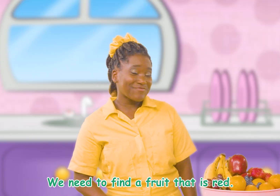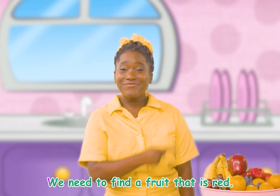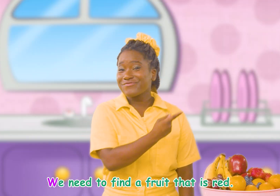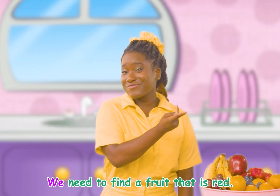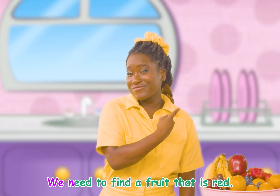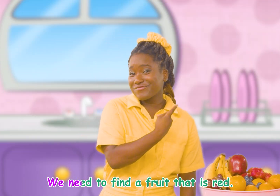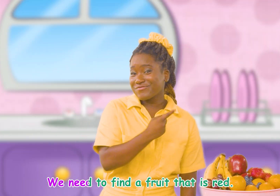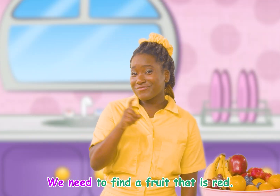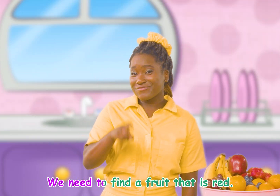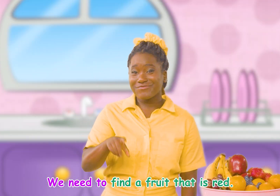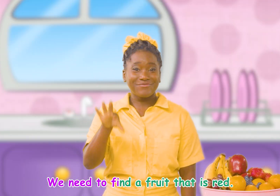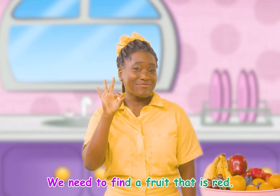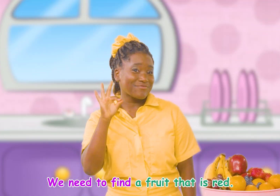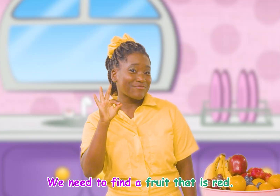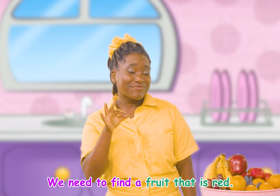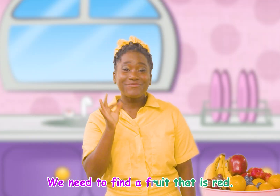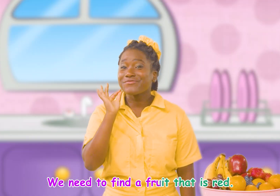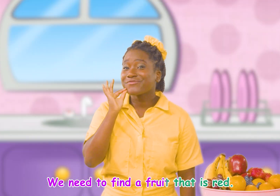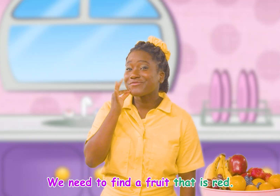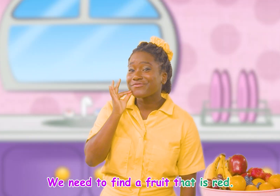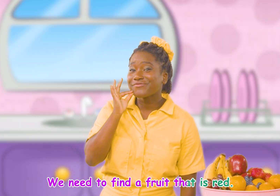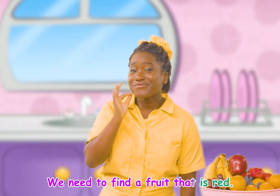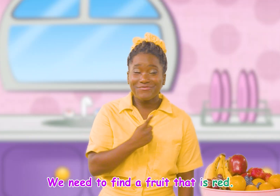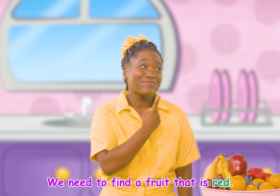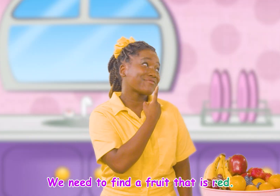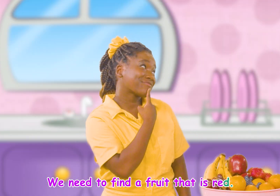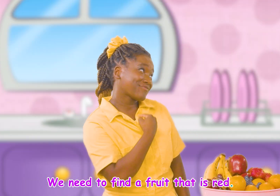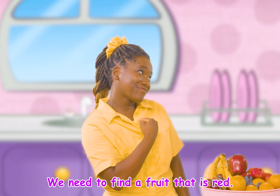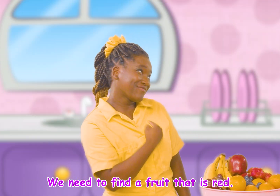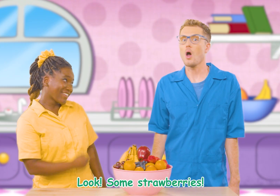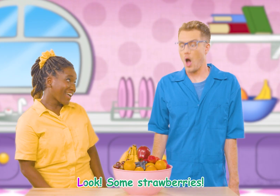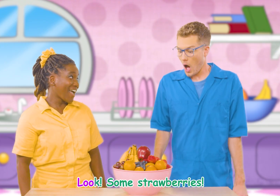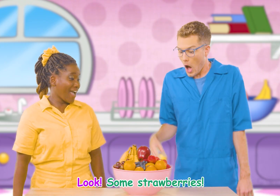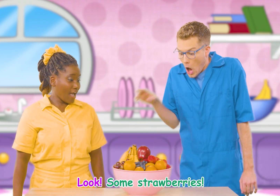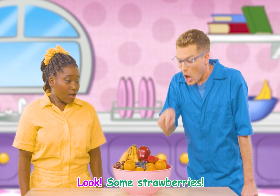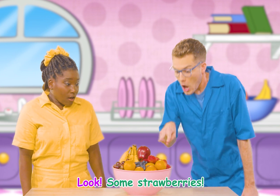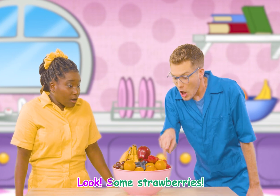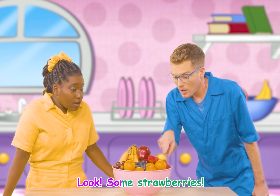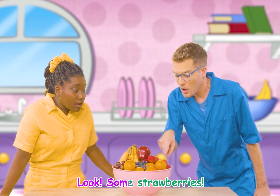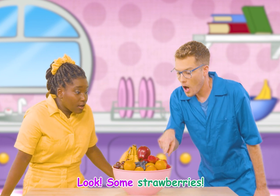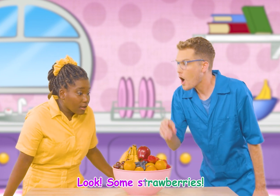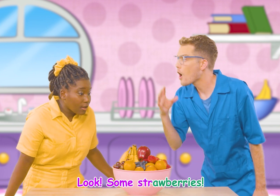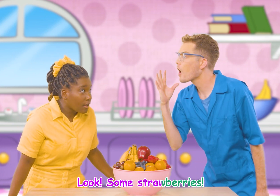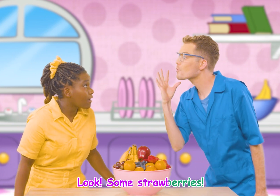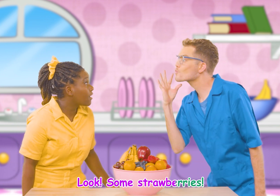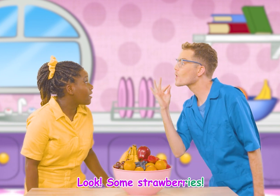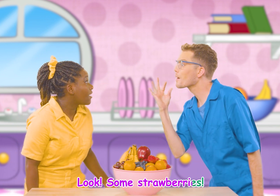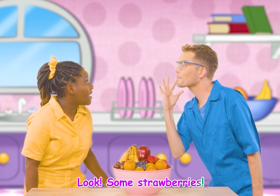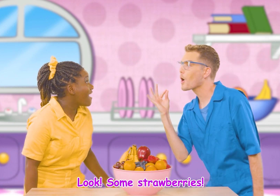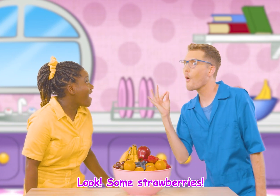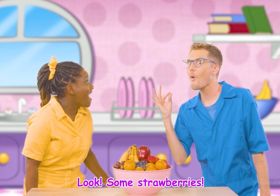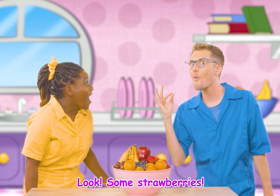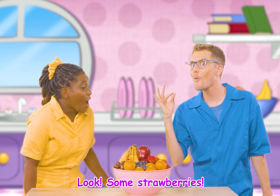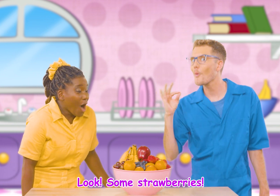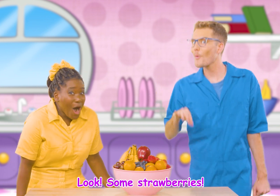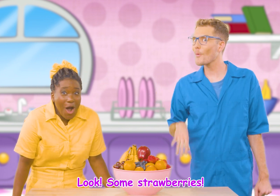We need to find a fruit that is red. Look, some strawberries.